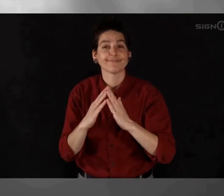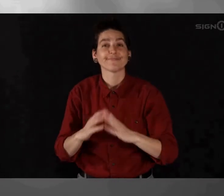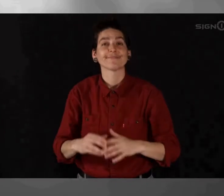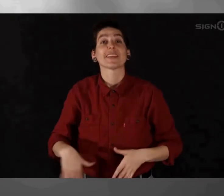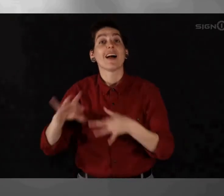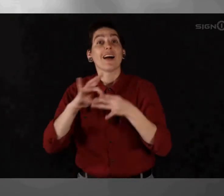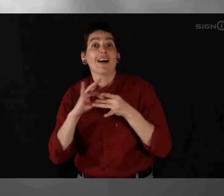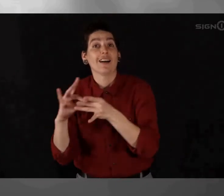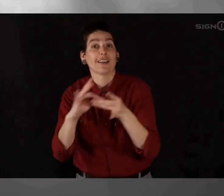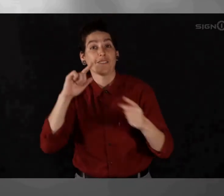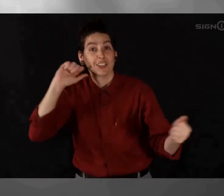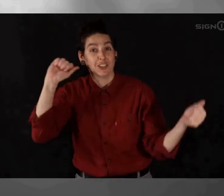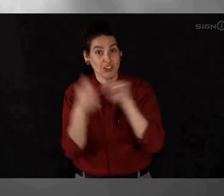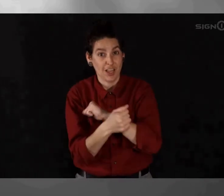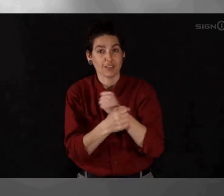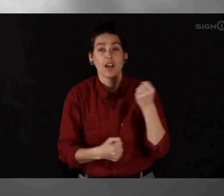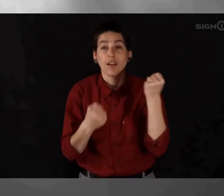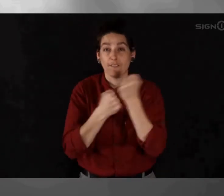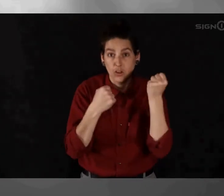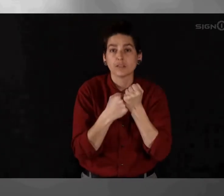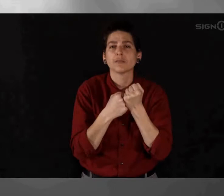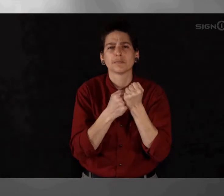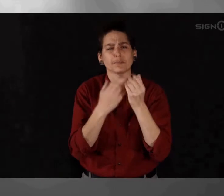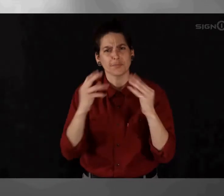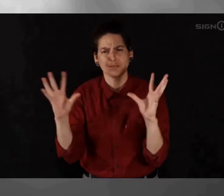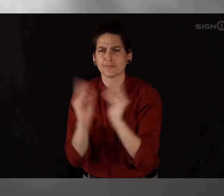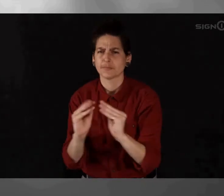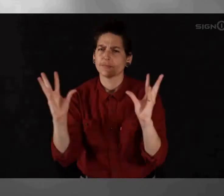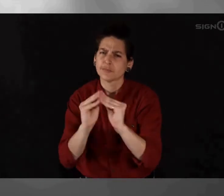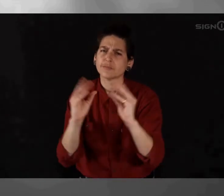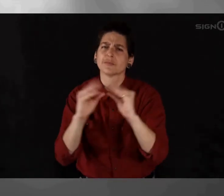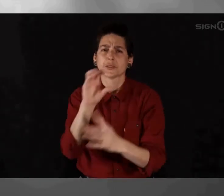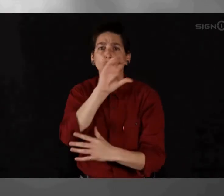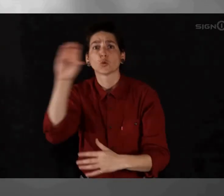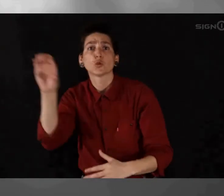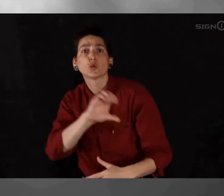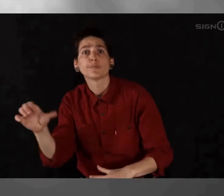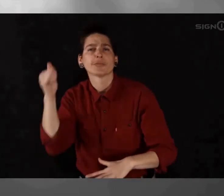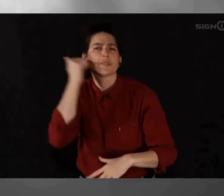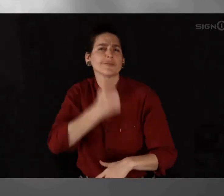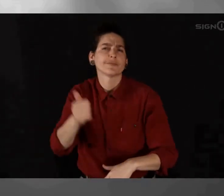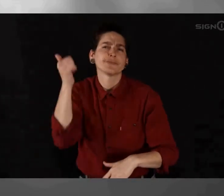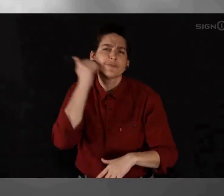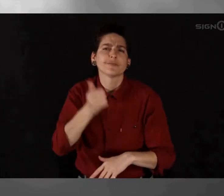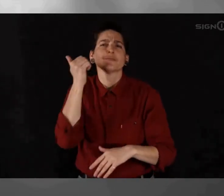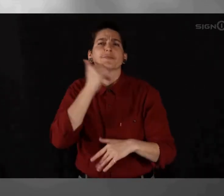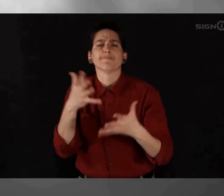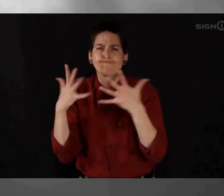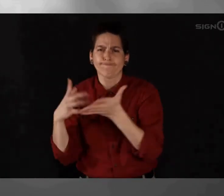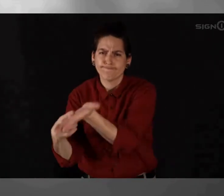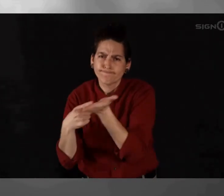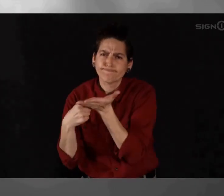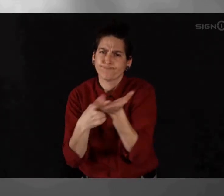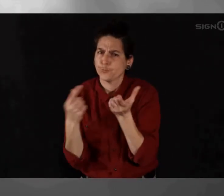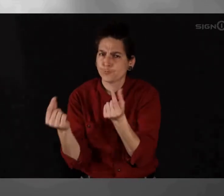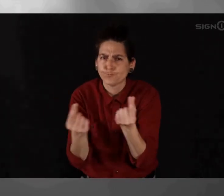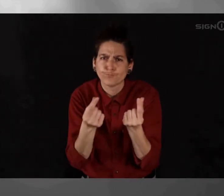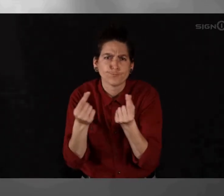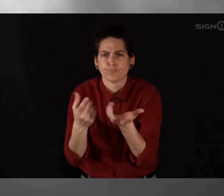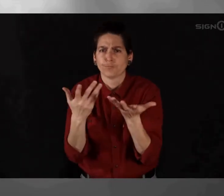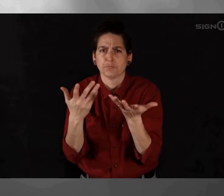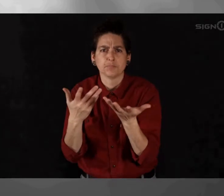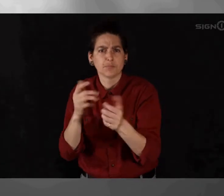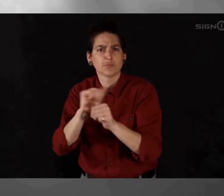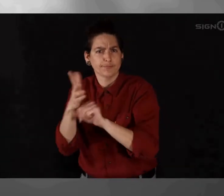been meeting regularly on Zoom and have talked with each other about the COVID vaccine that is available. Healthcare workers, emergency